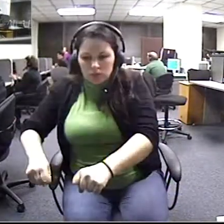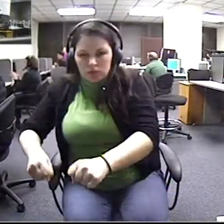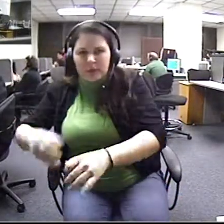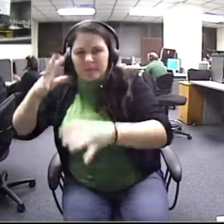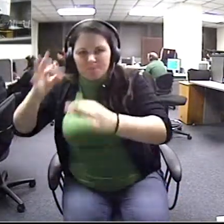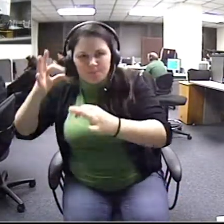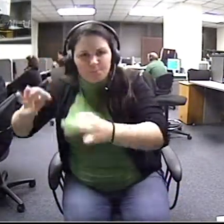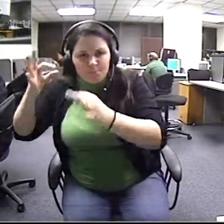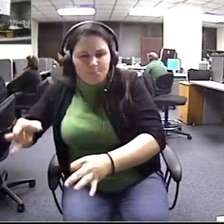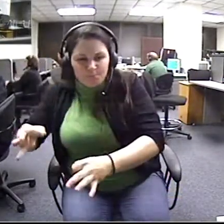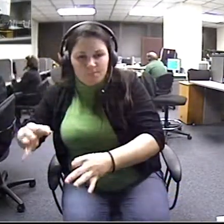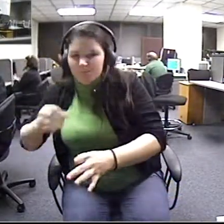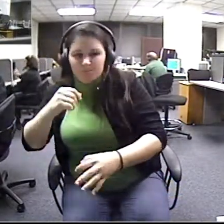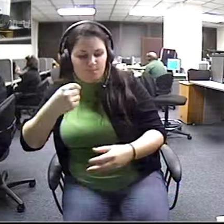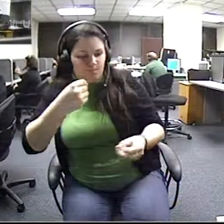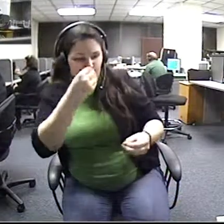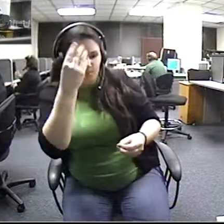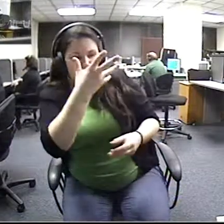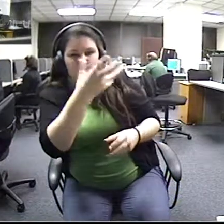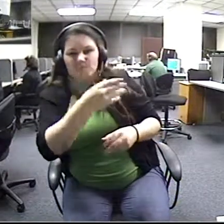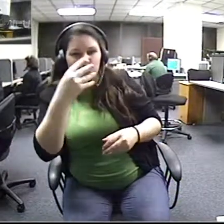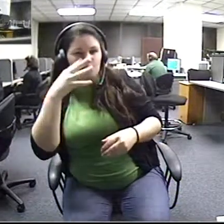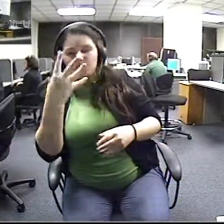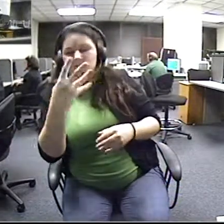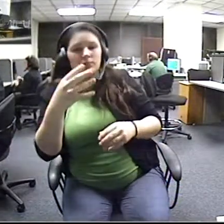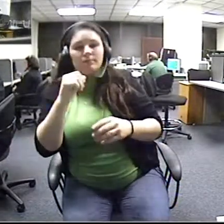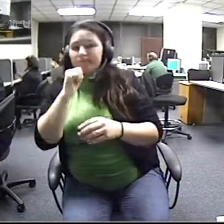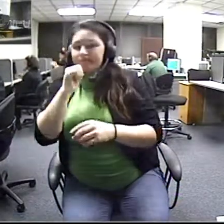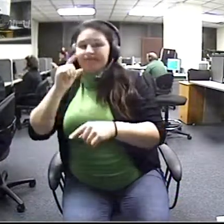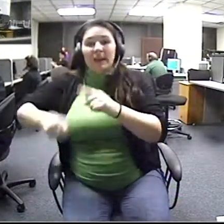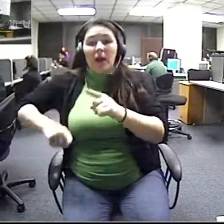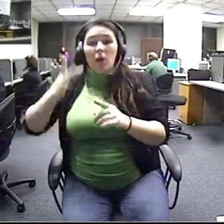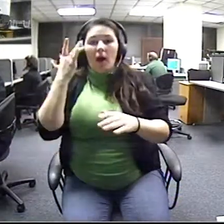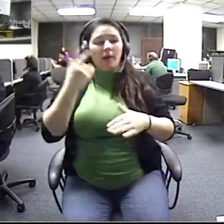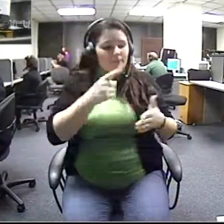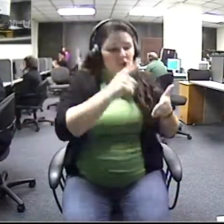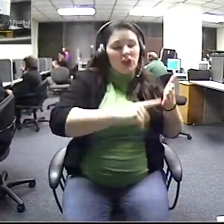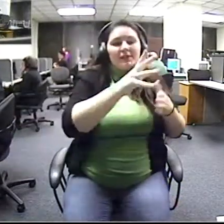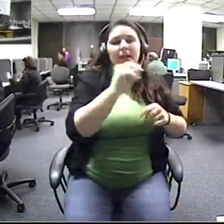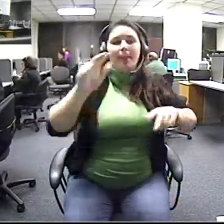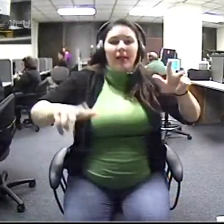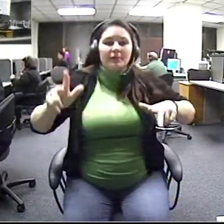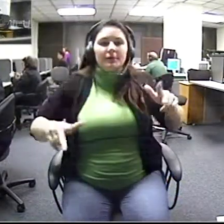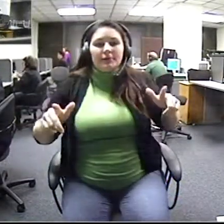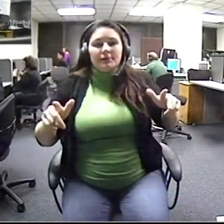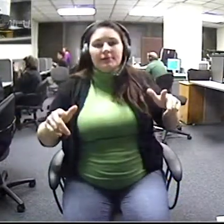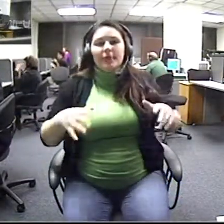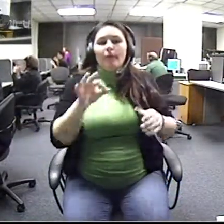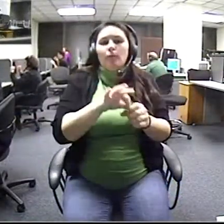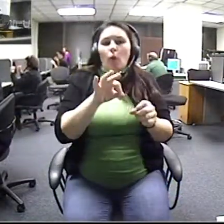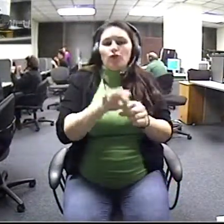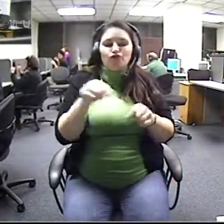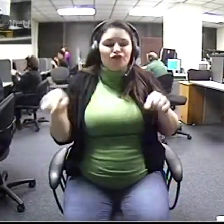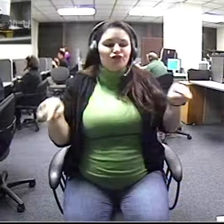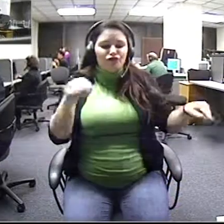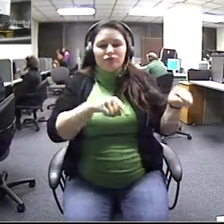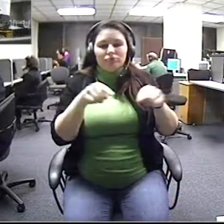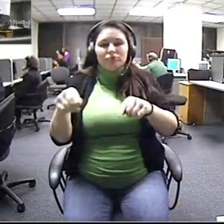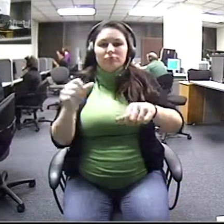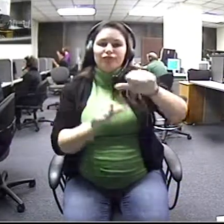The legislative checks. Congress can check the president by refusing to appropriate money for an executive